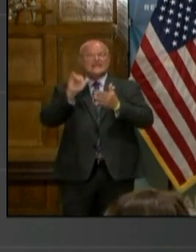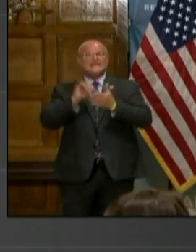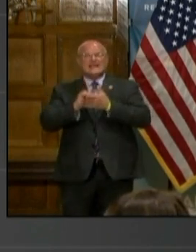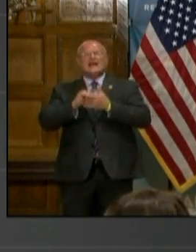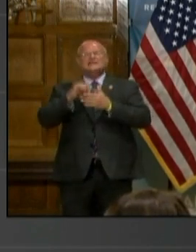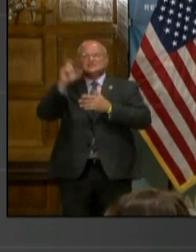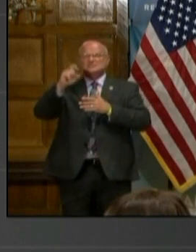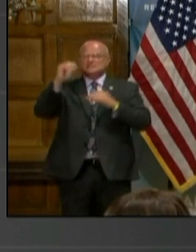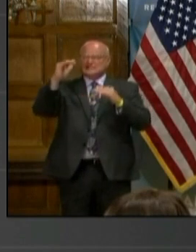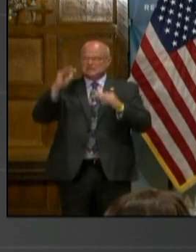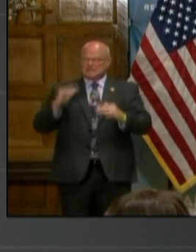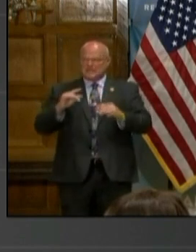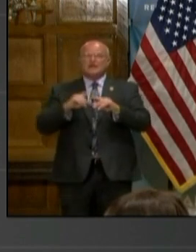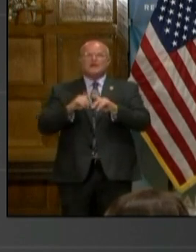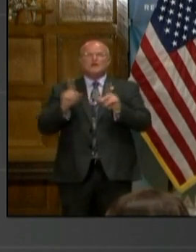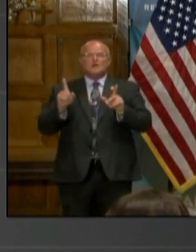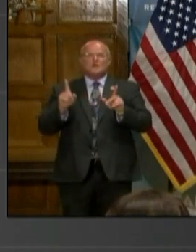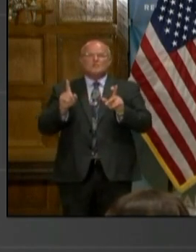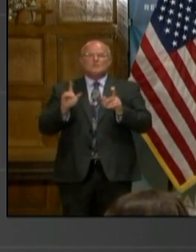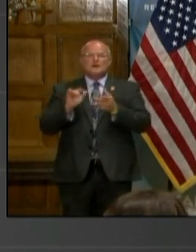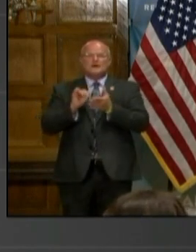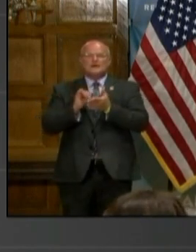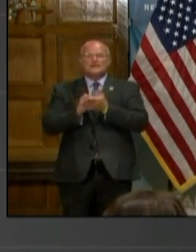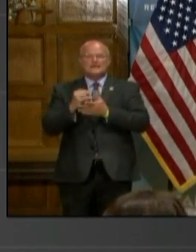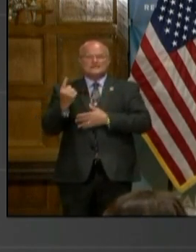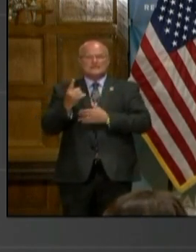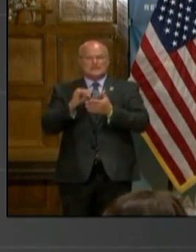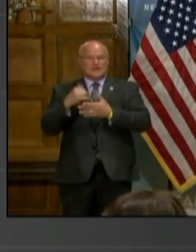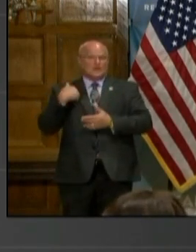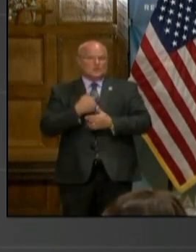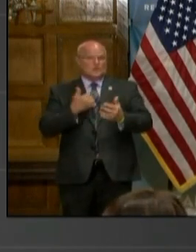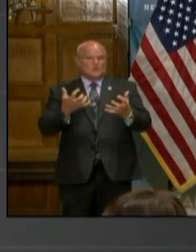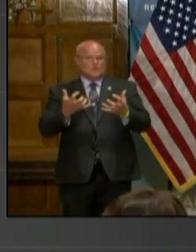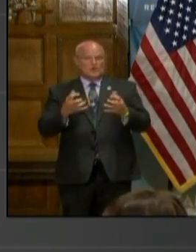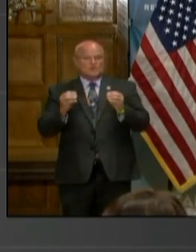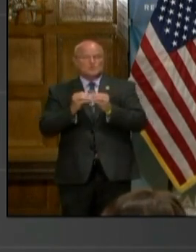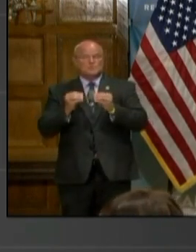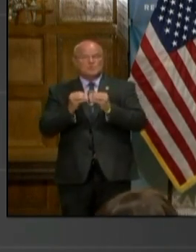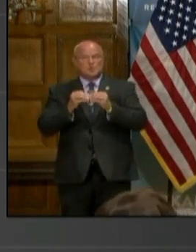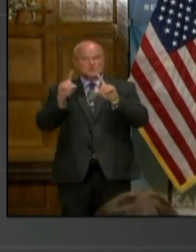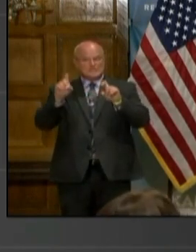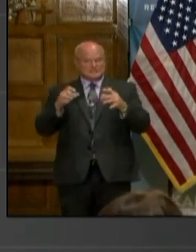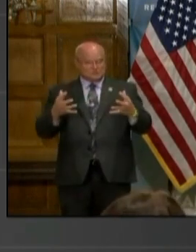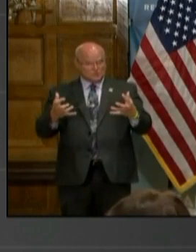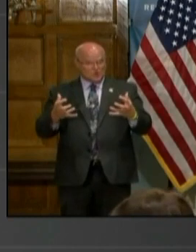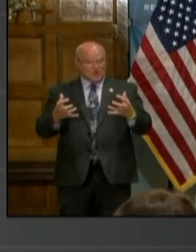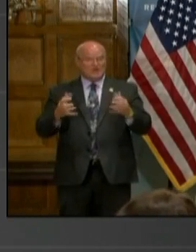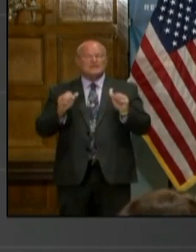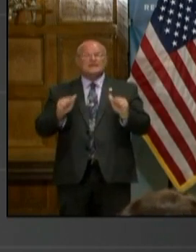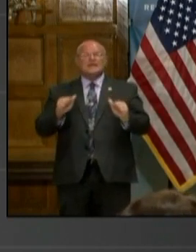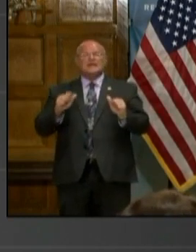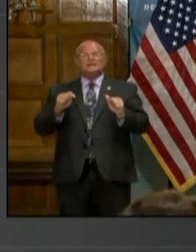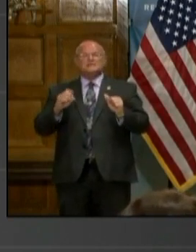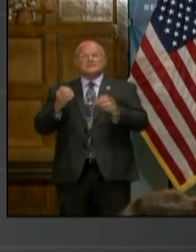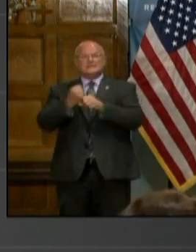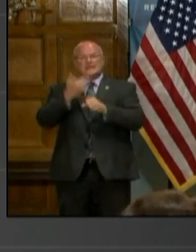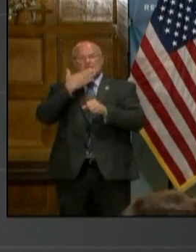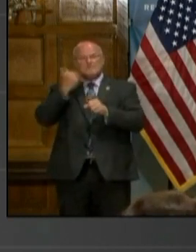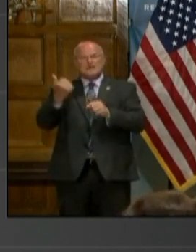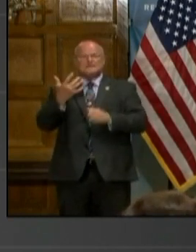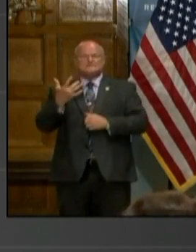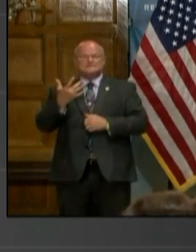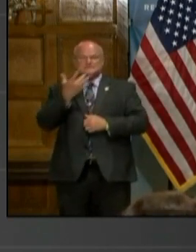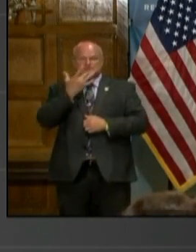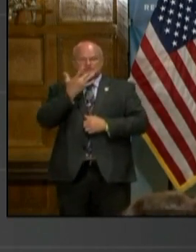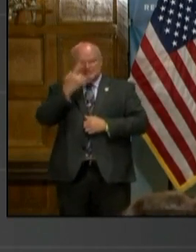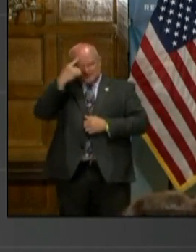be coming down, but that's something that we'd like to be able to do more testing, to be able to get a better flavor for